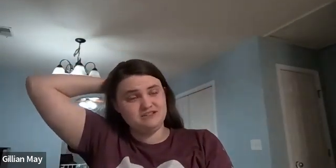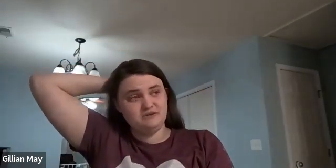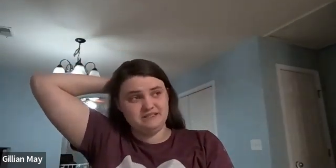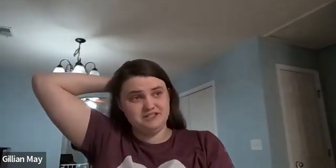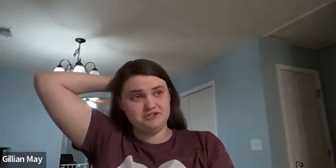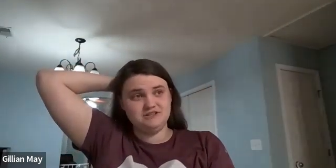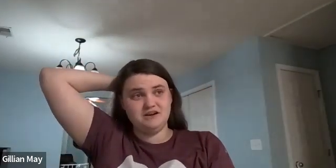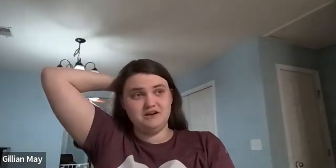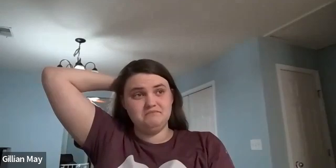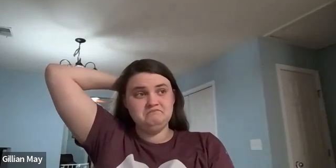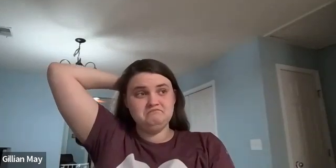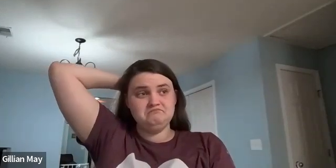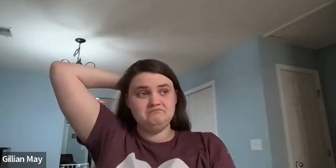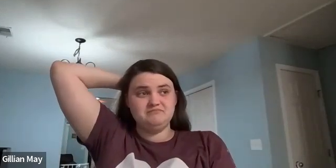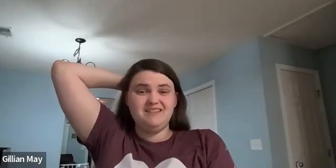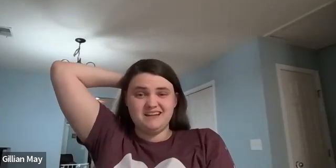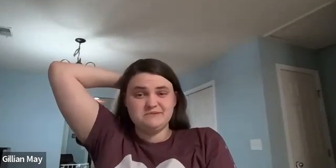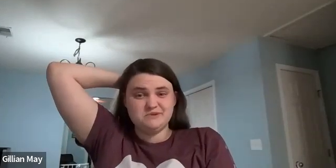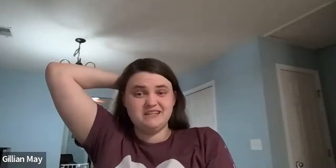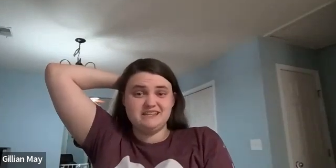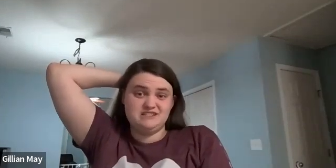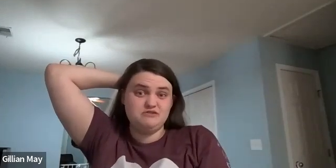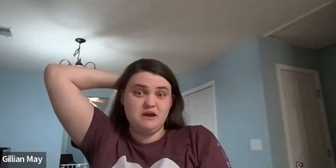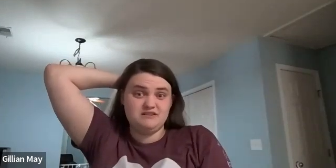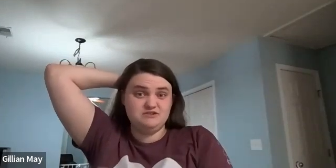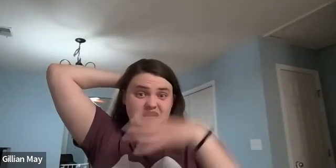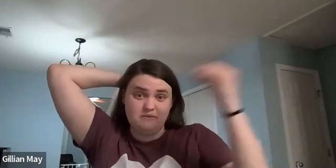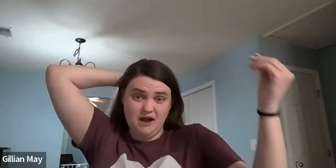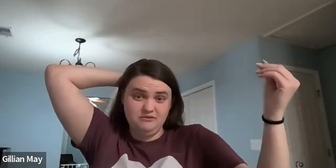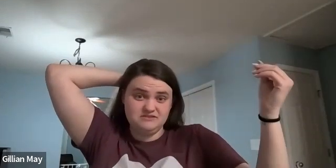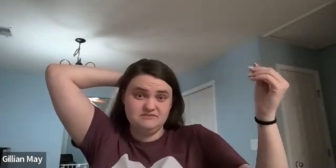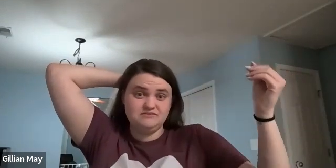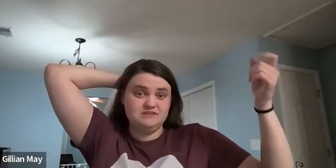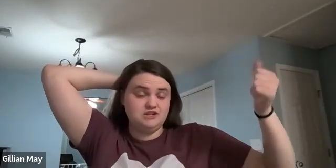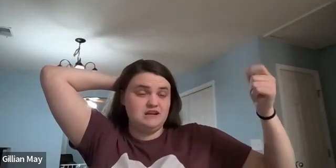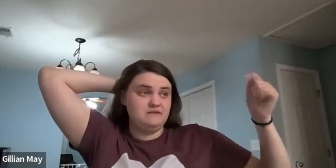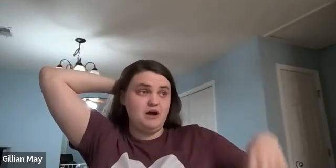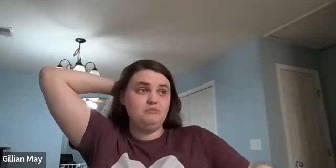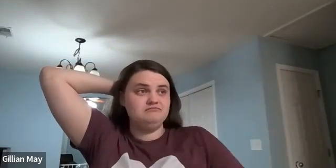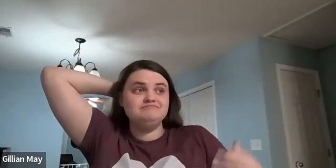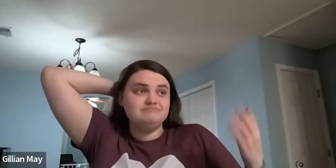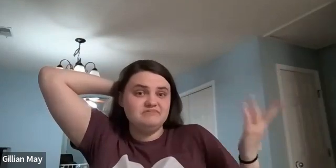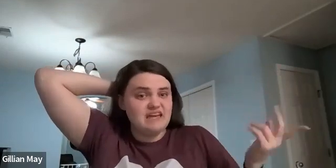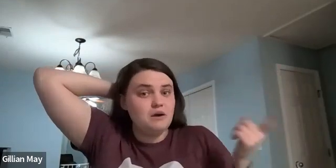talk with teachers, a lot of times when the kids do, if their parents do take them out to try to get them help, they come